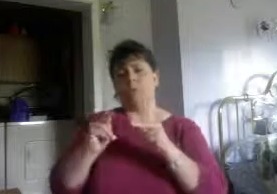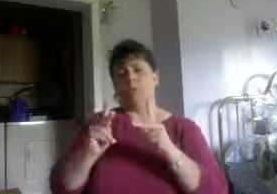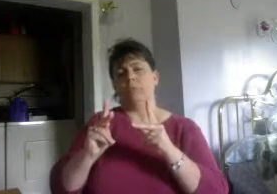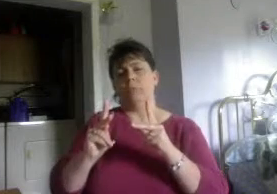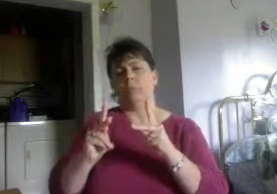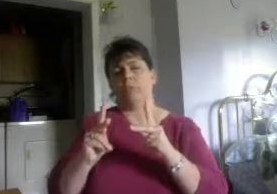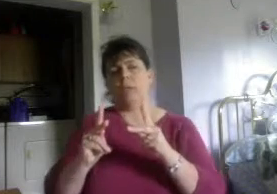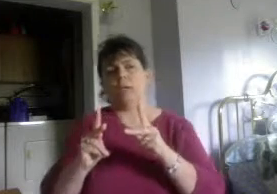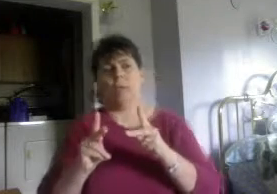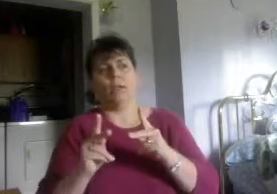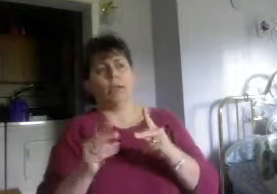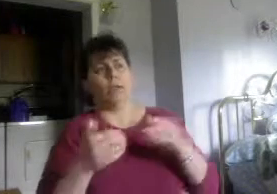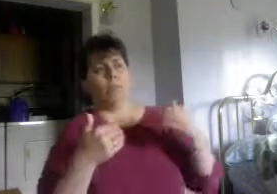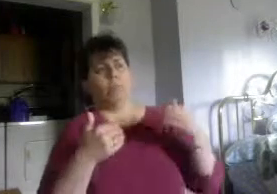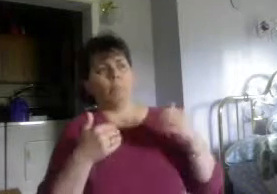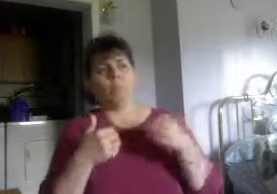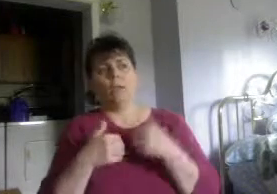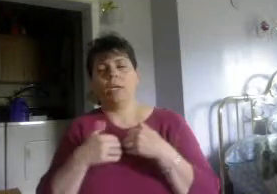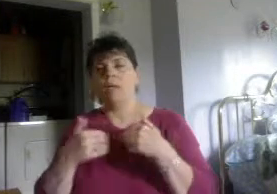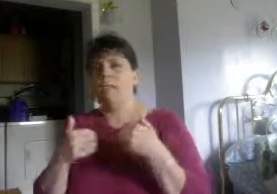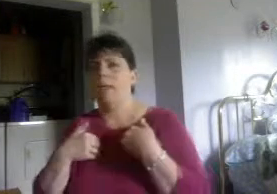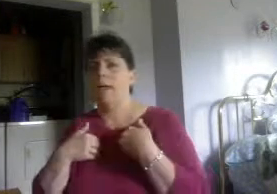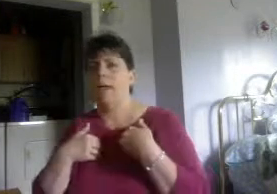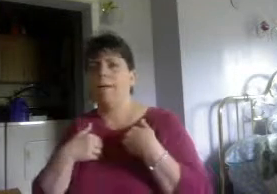discrimination. And blacks may use racism